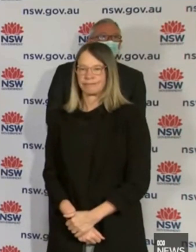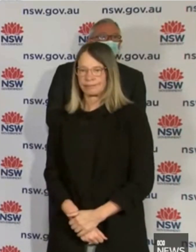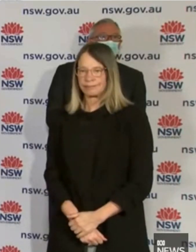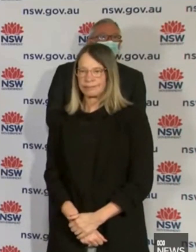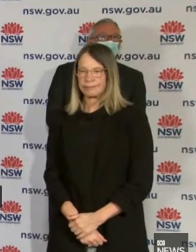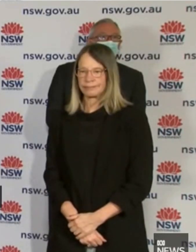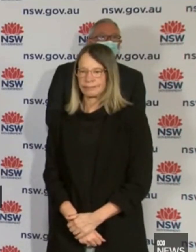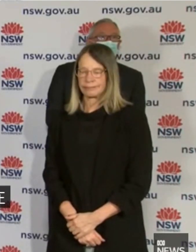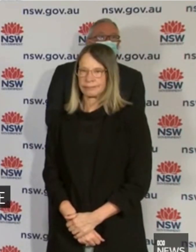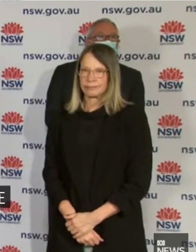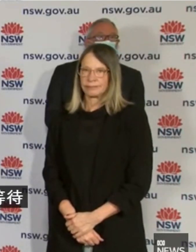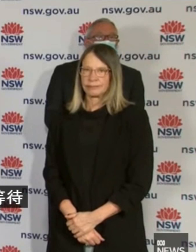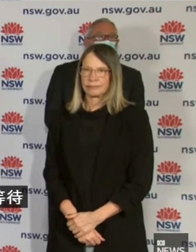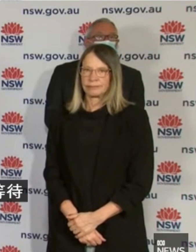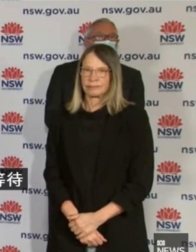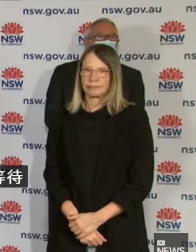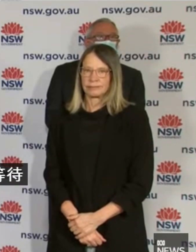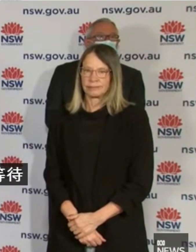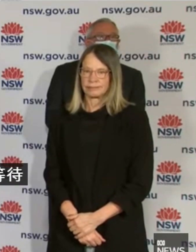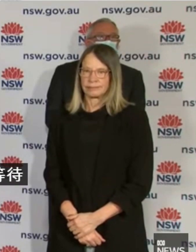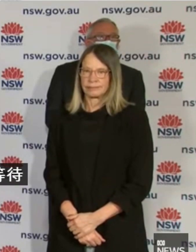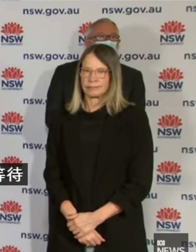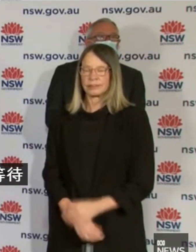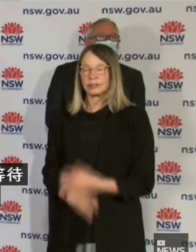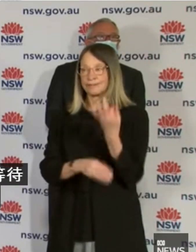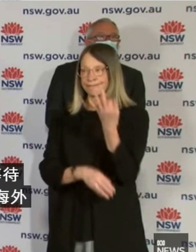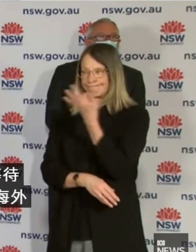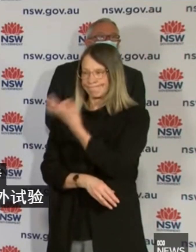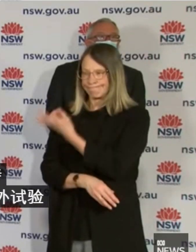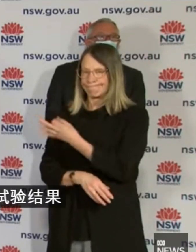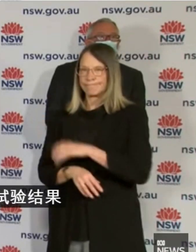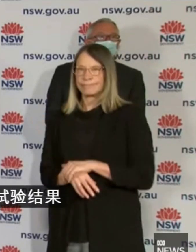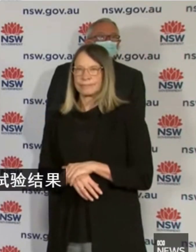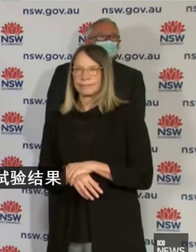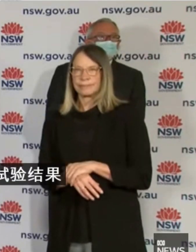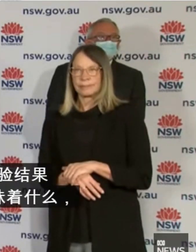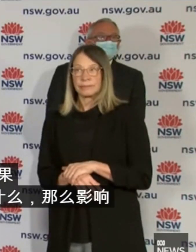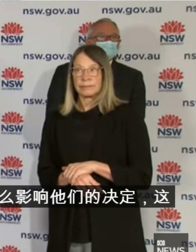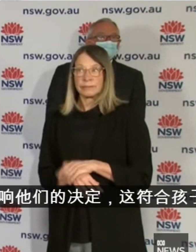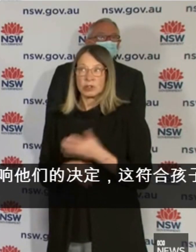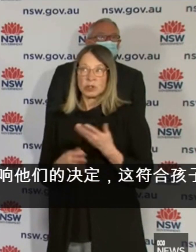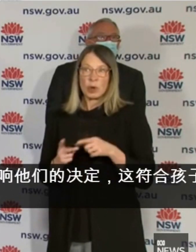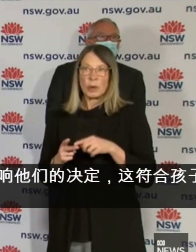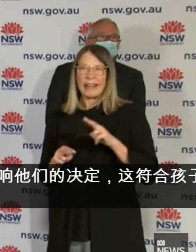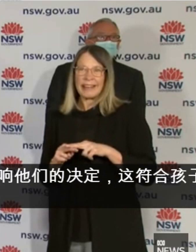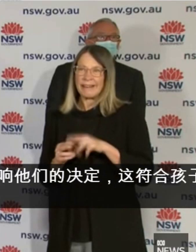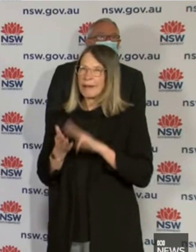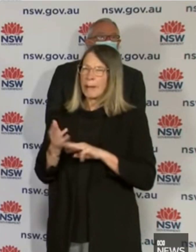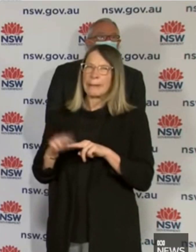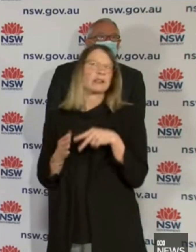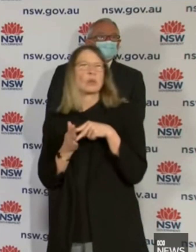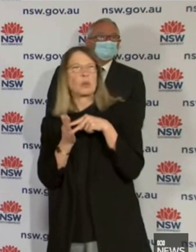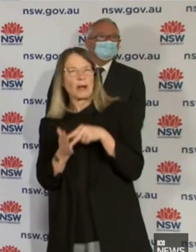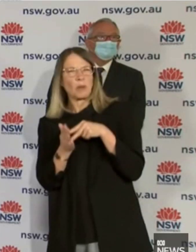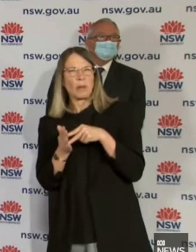If we're waiting just to see the results of overseas trials for children 5 to 12 and what the vaccination can mean for them,